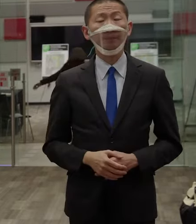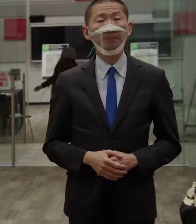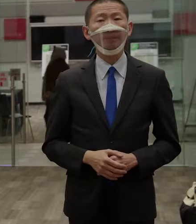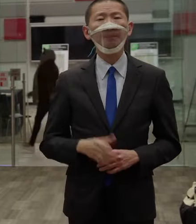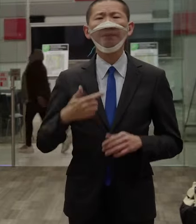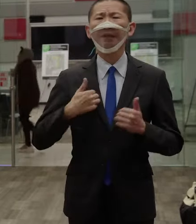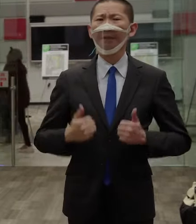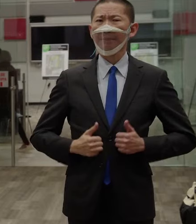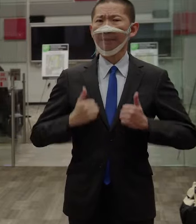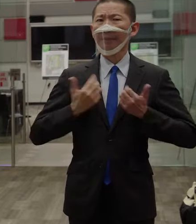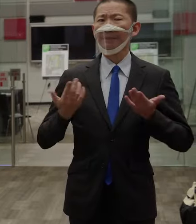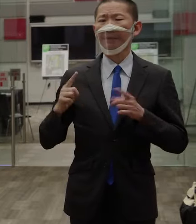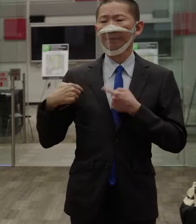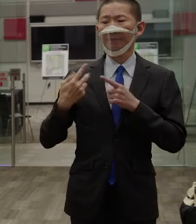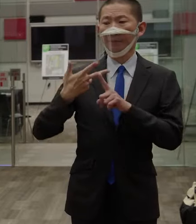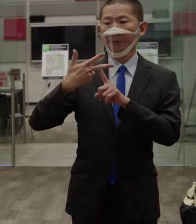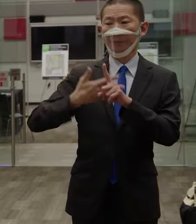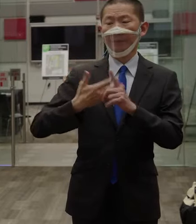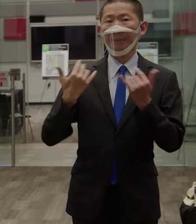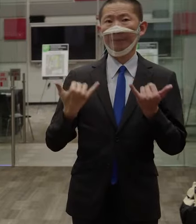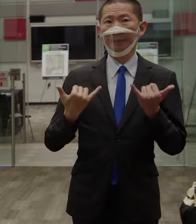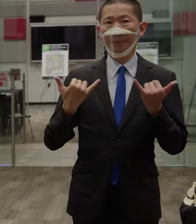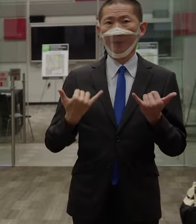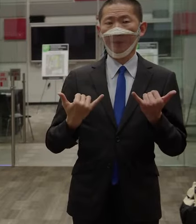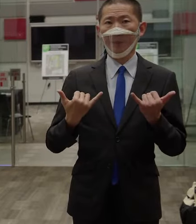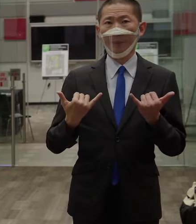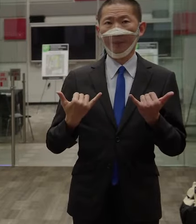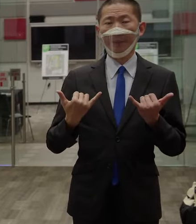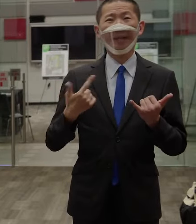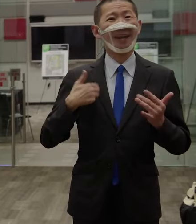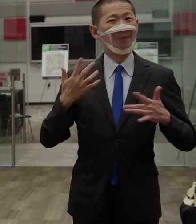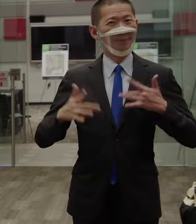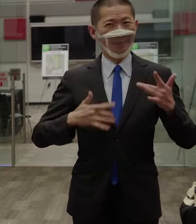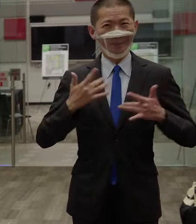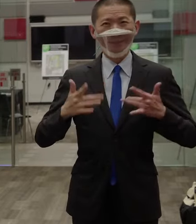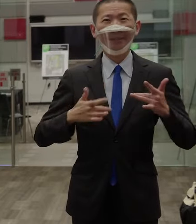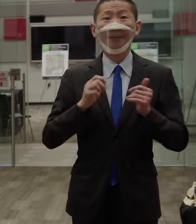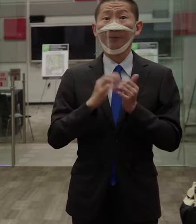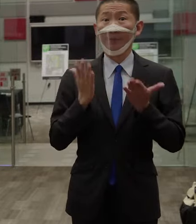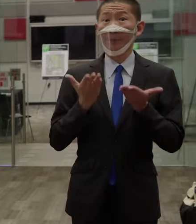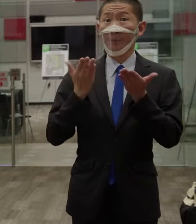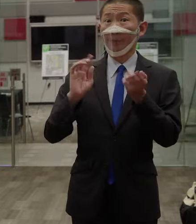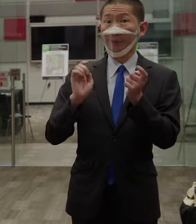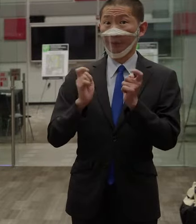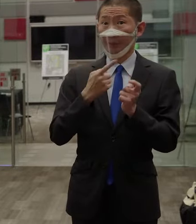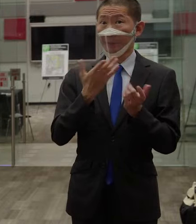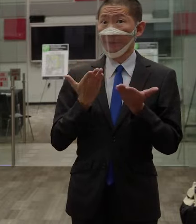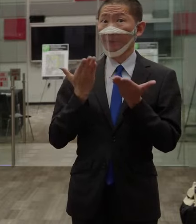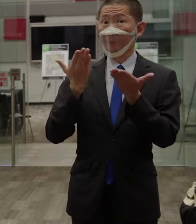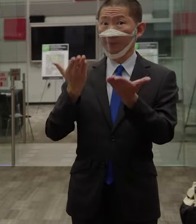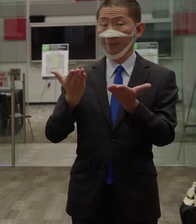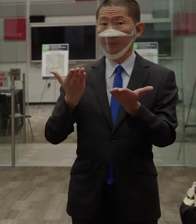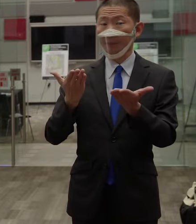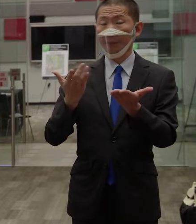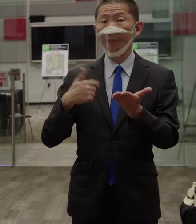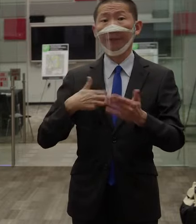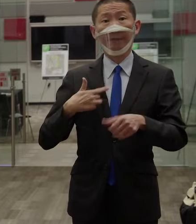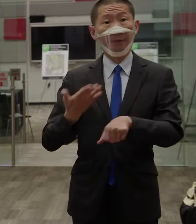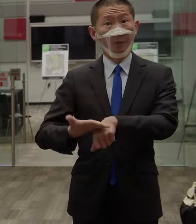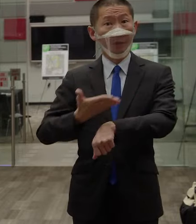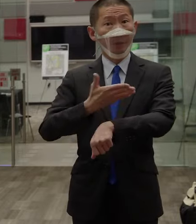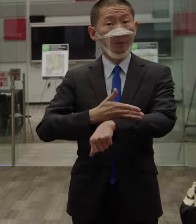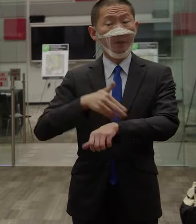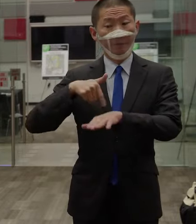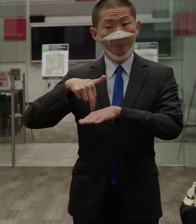I've been here for about 3 months now, and I'm very excited by the proposed changes that you put forward. I think improving